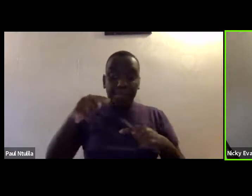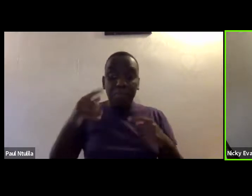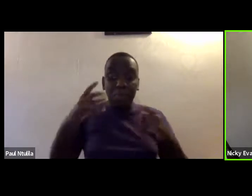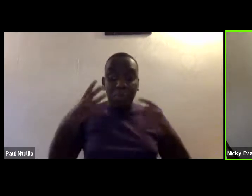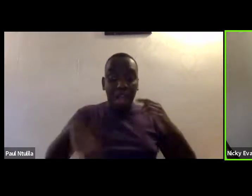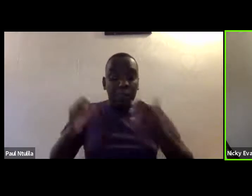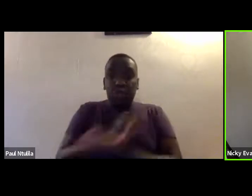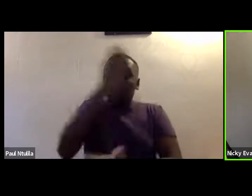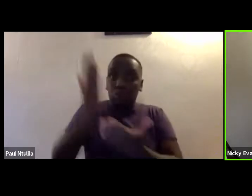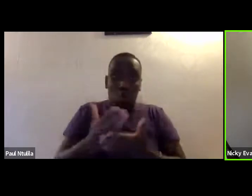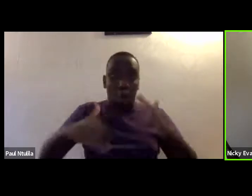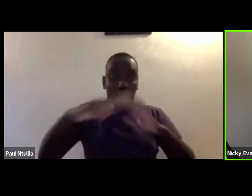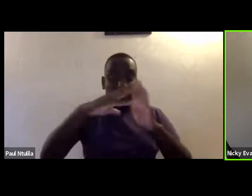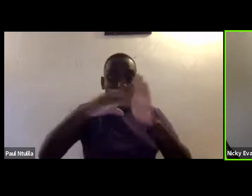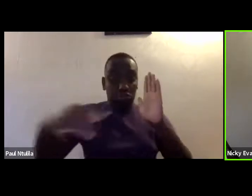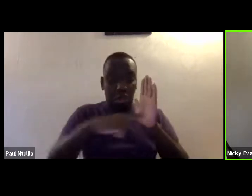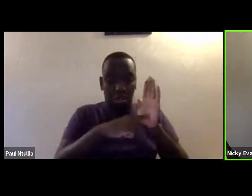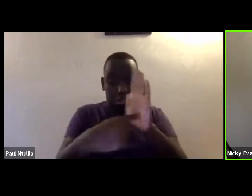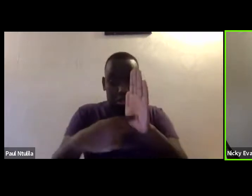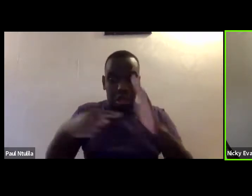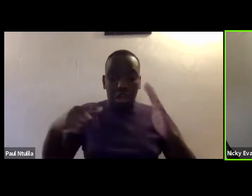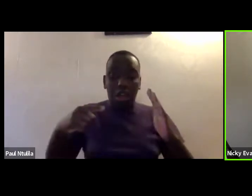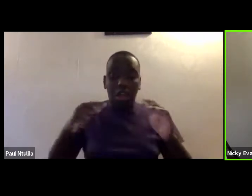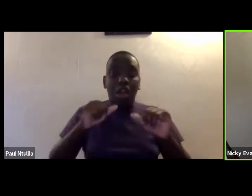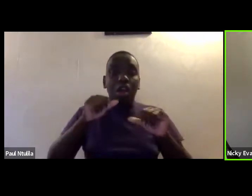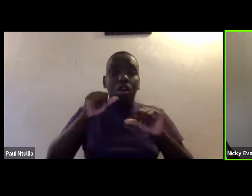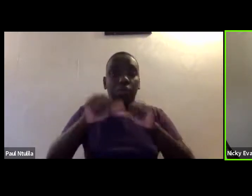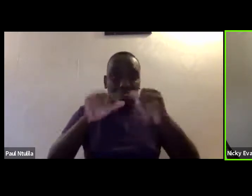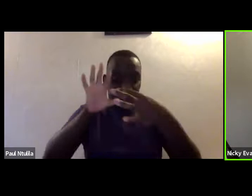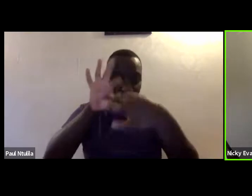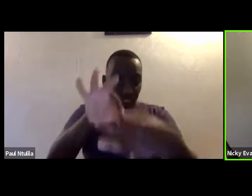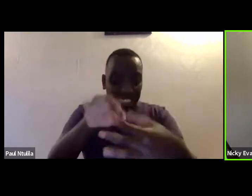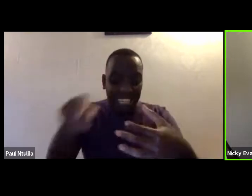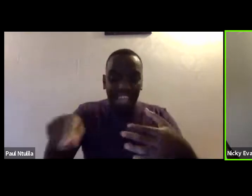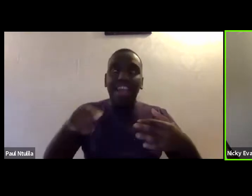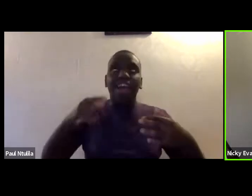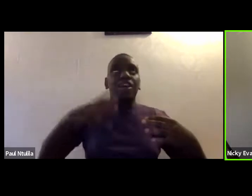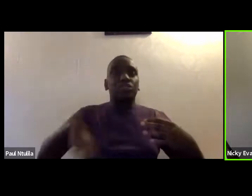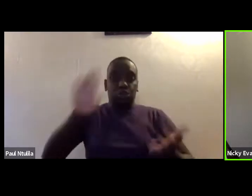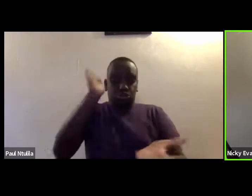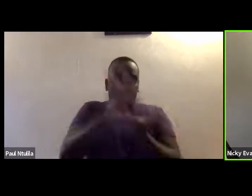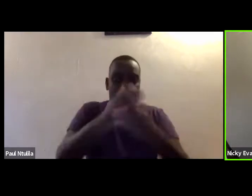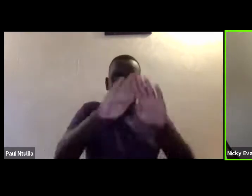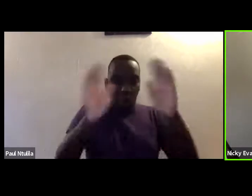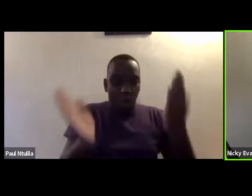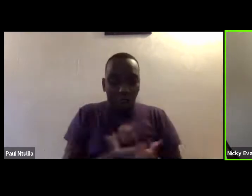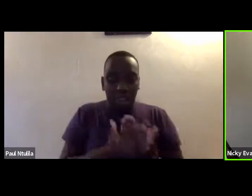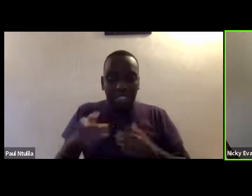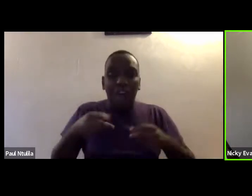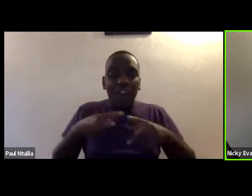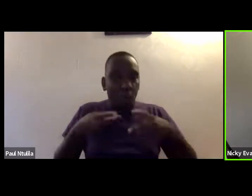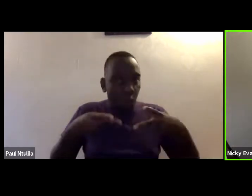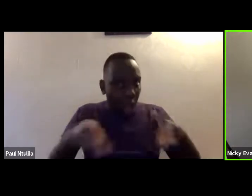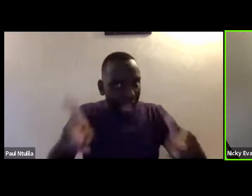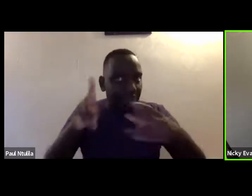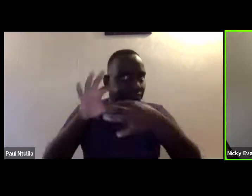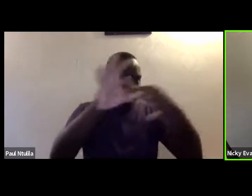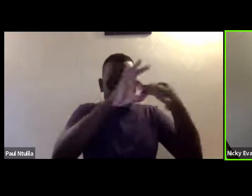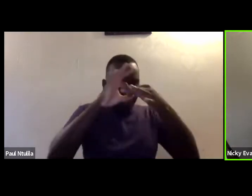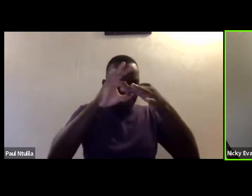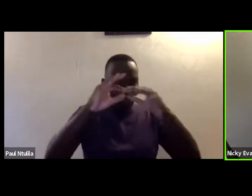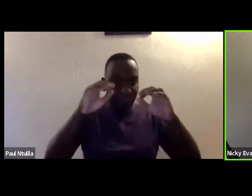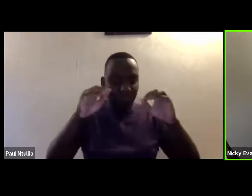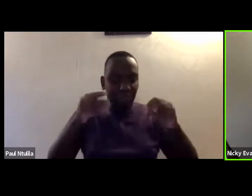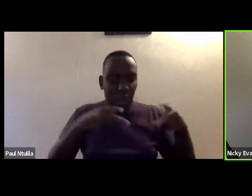So for me, the next steps would include ways that we can make sure the social model can be applied